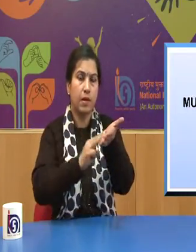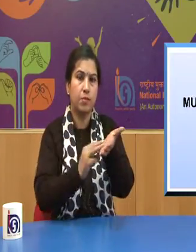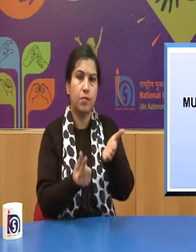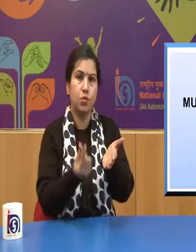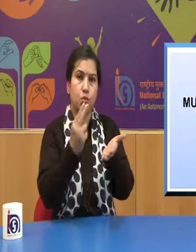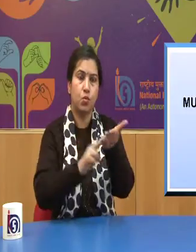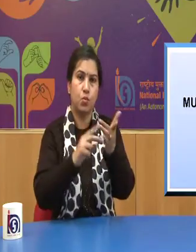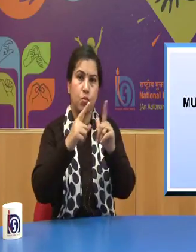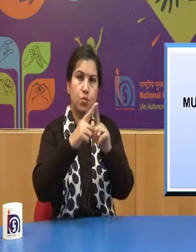Munda Rebellion.